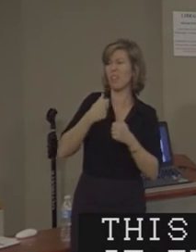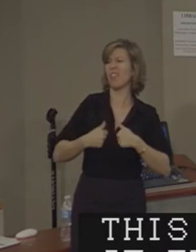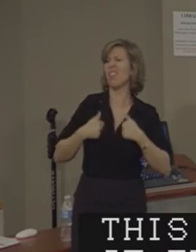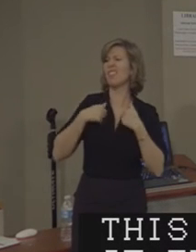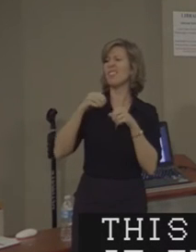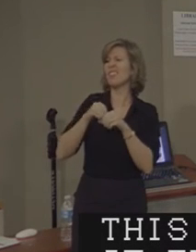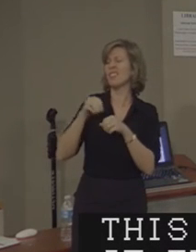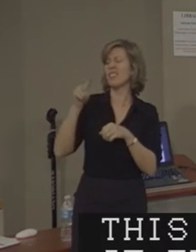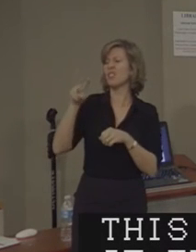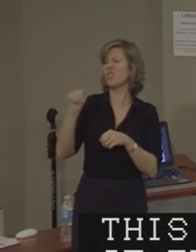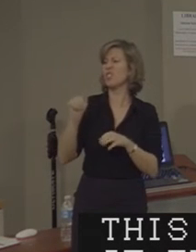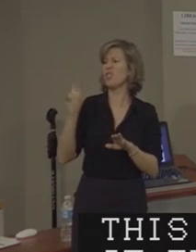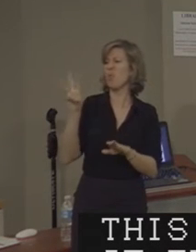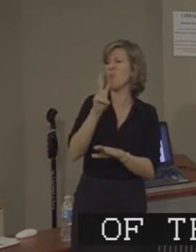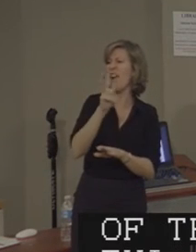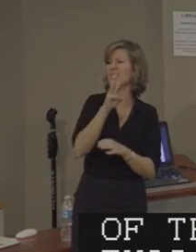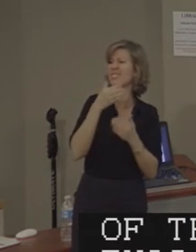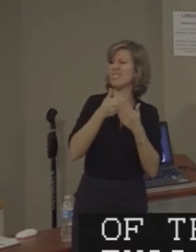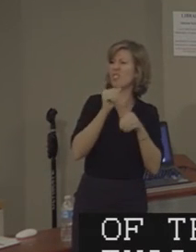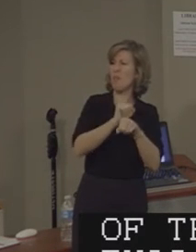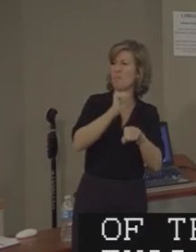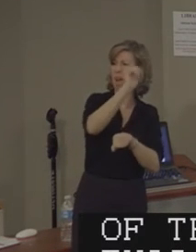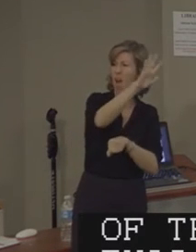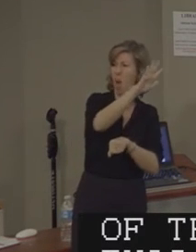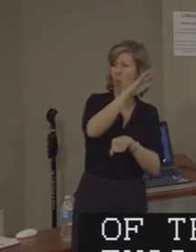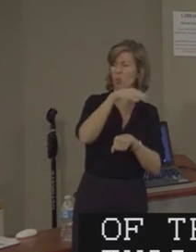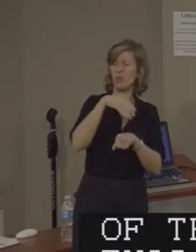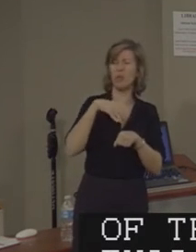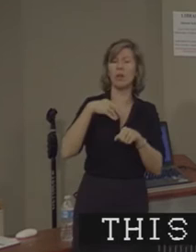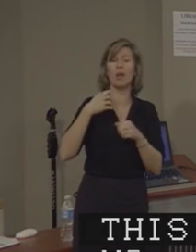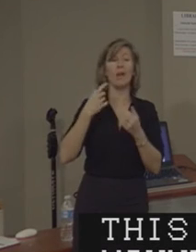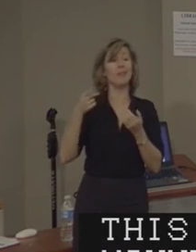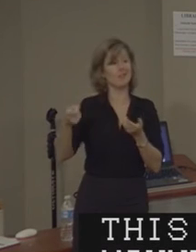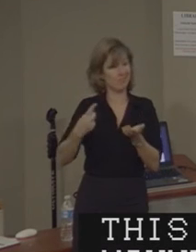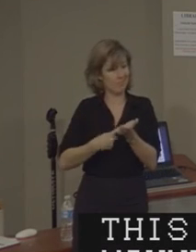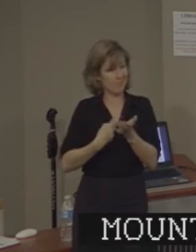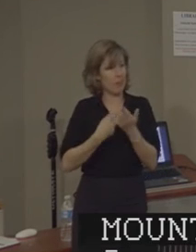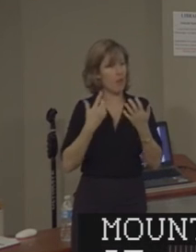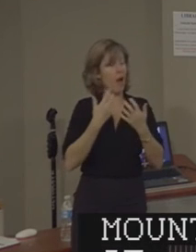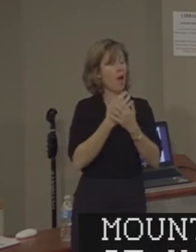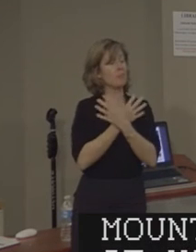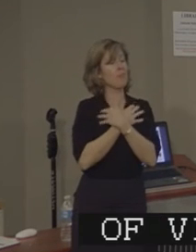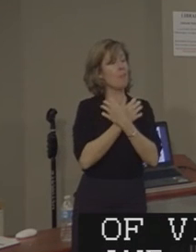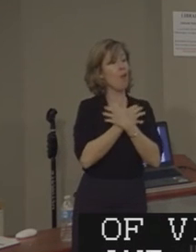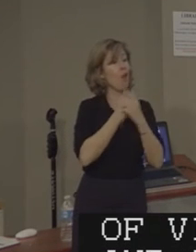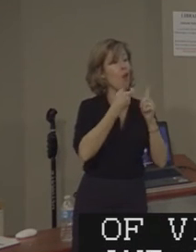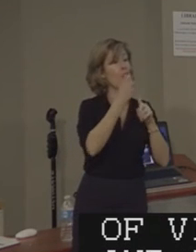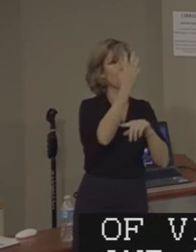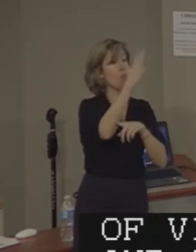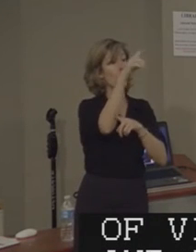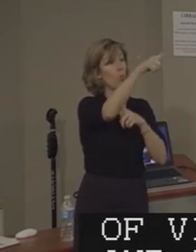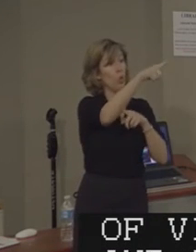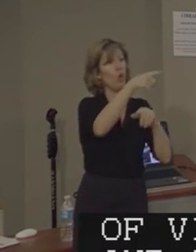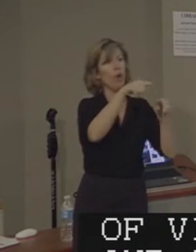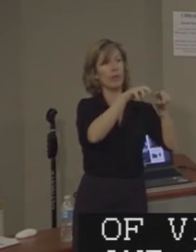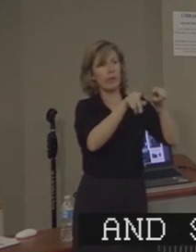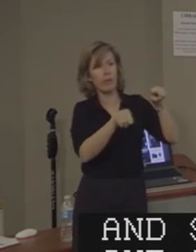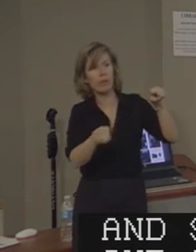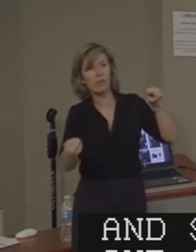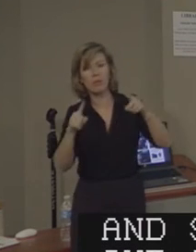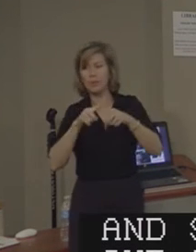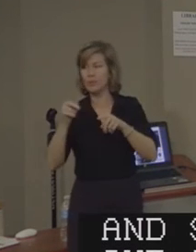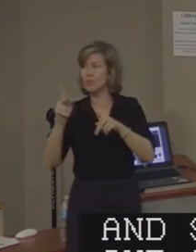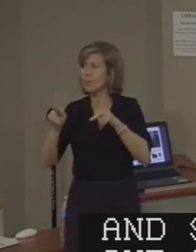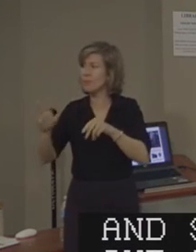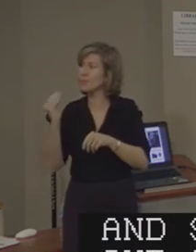the western part of Virginia. And sometimes bears wander down out of the national forest and they're in people's